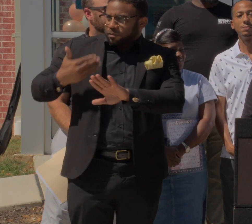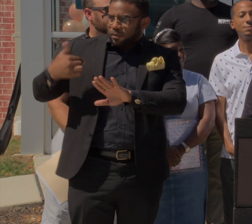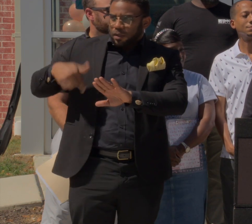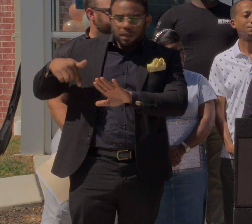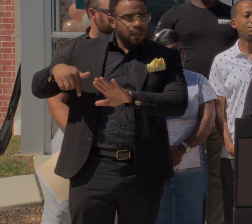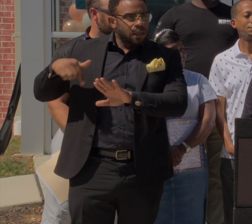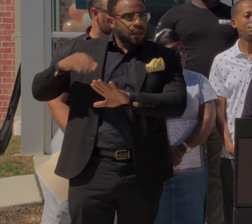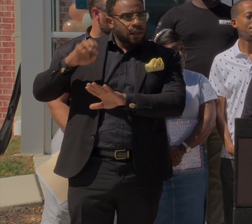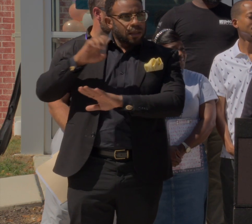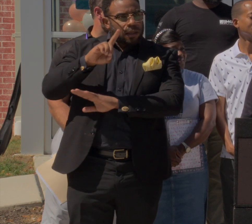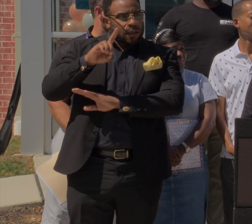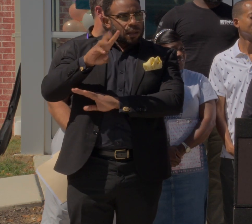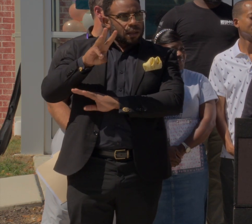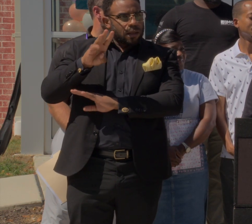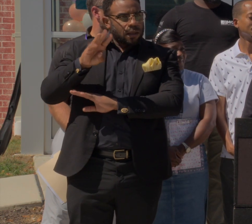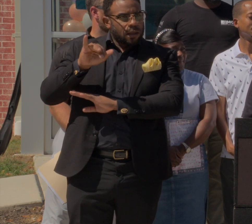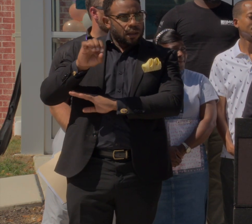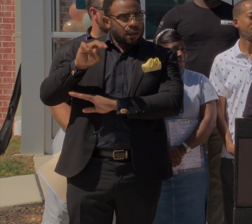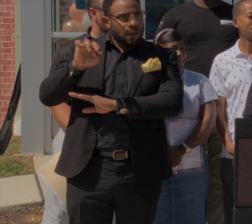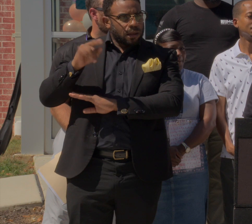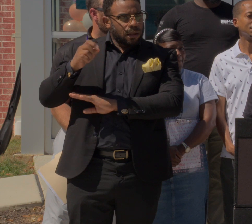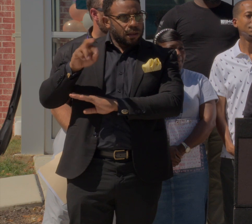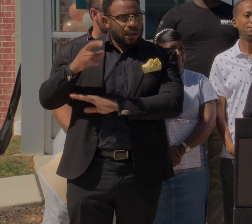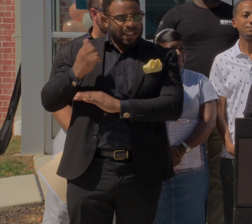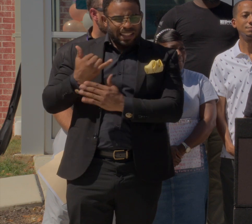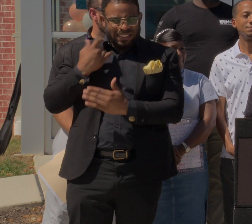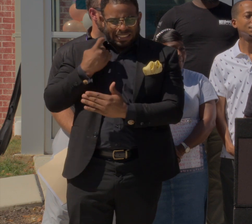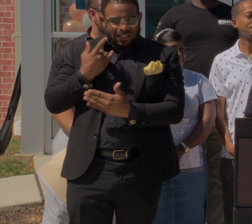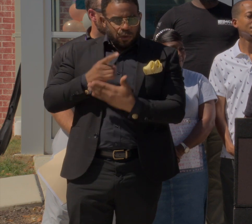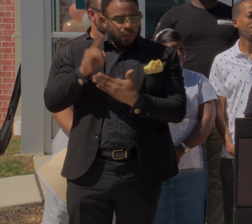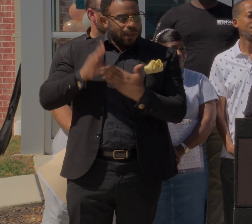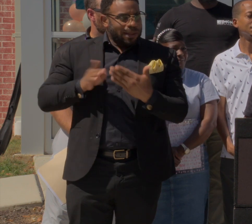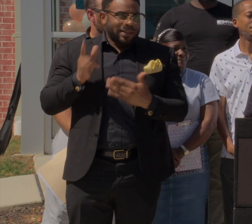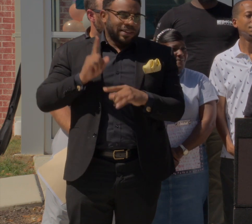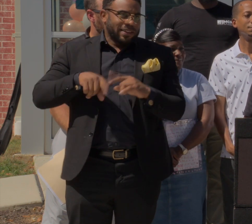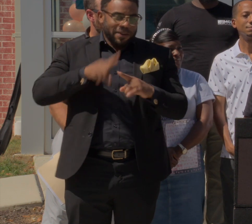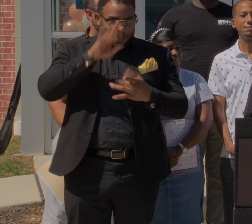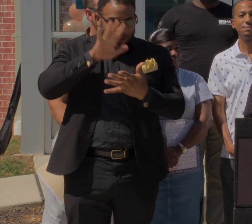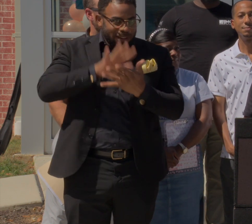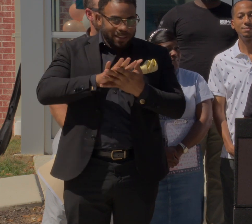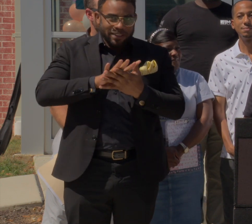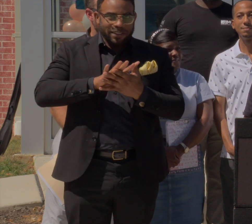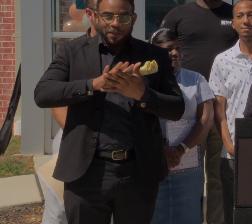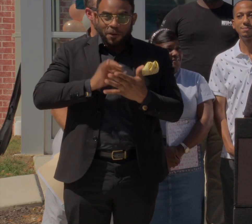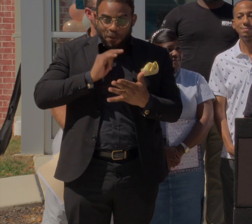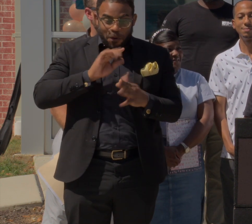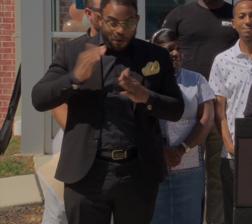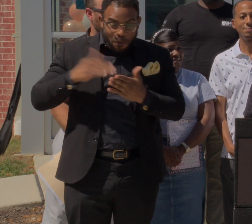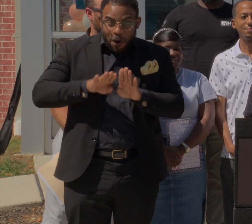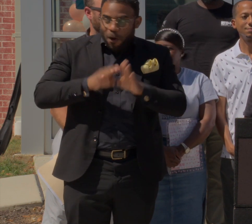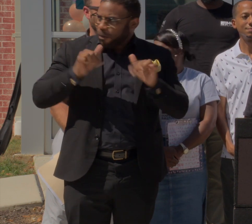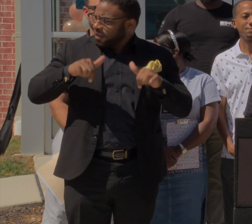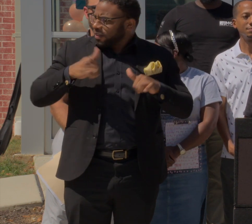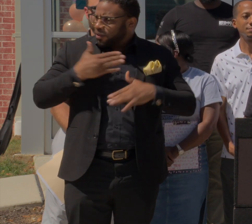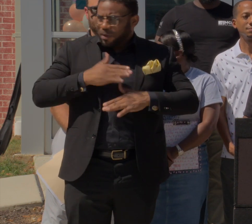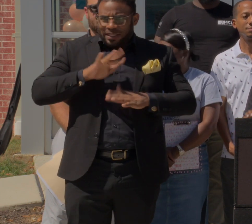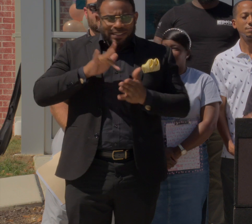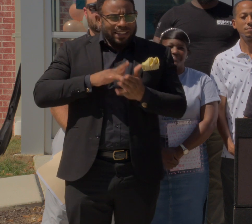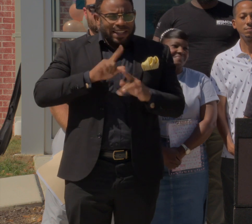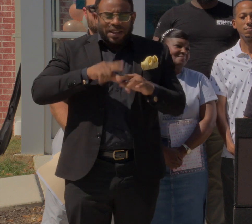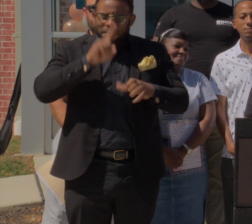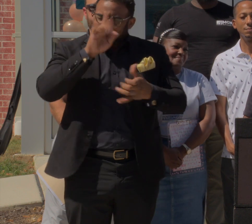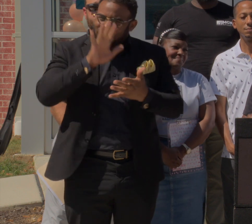predecessor, Ed Reisinger, just this weekend, he could not believe that we were reopening this rec center. He